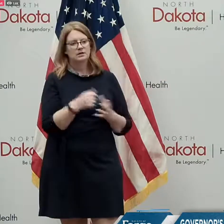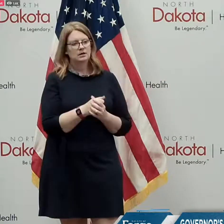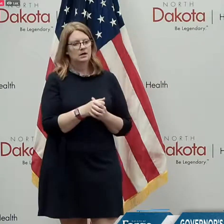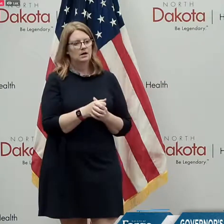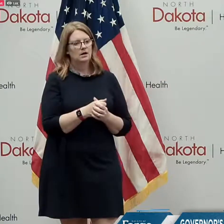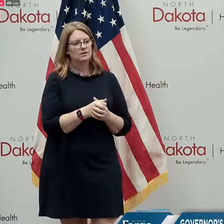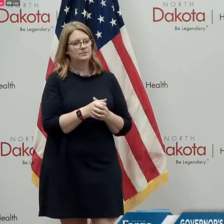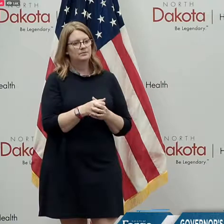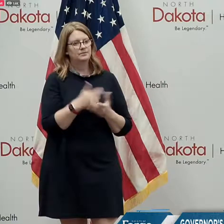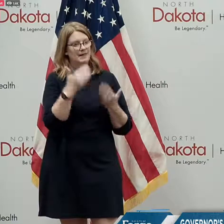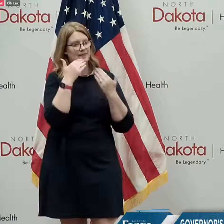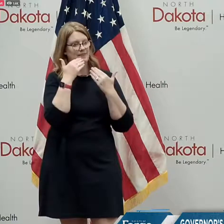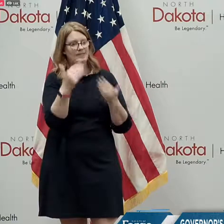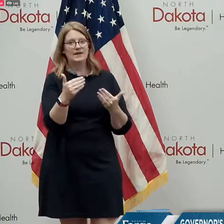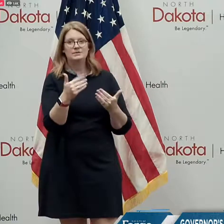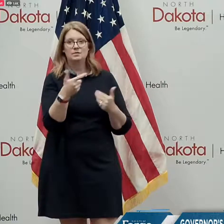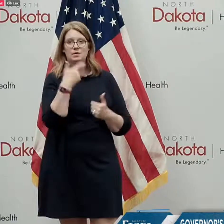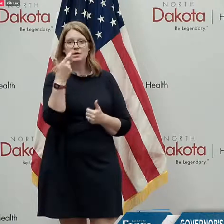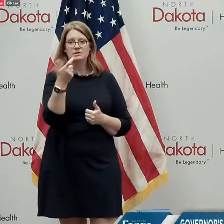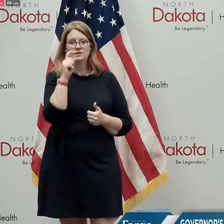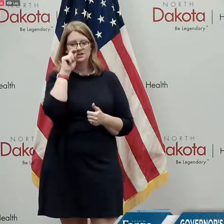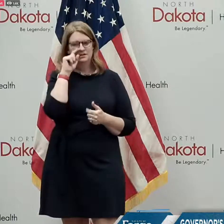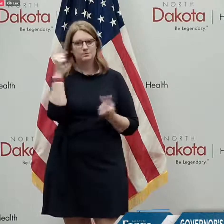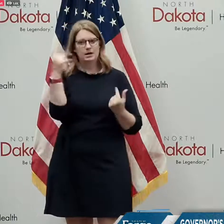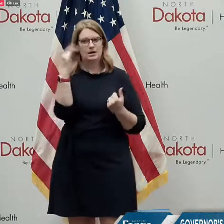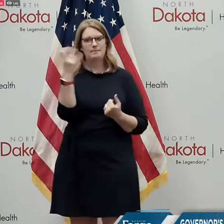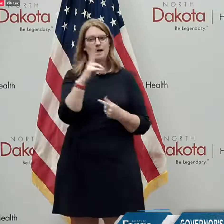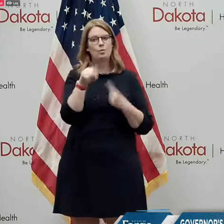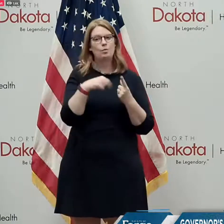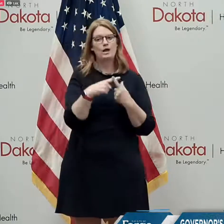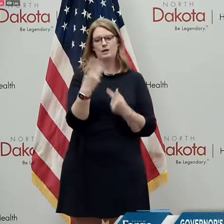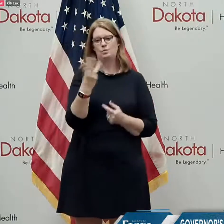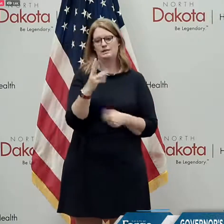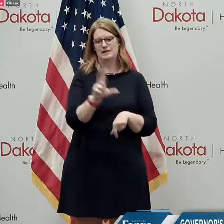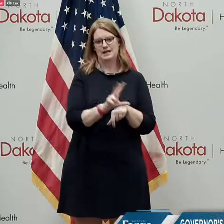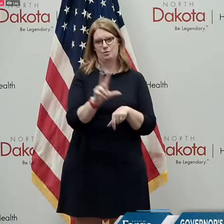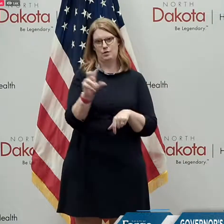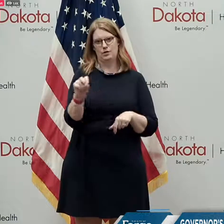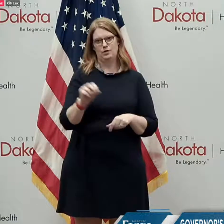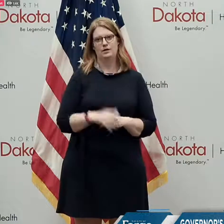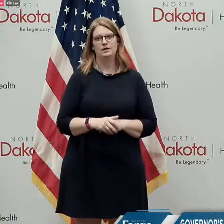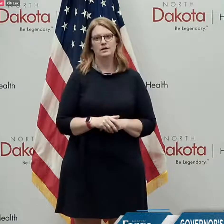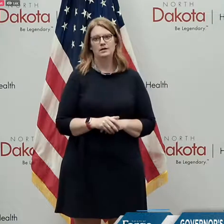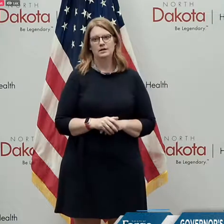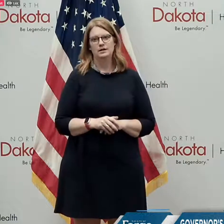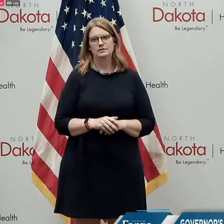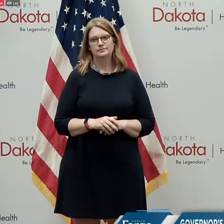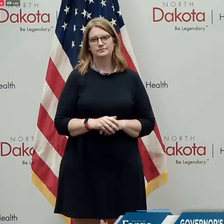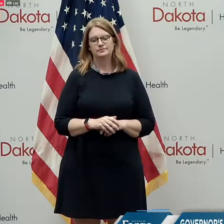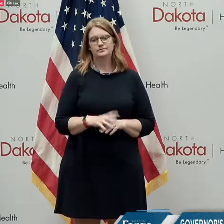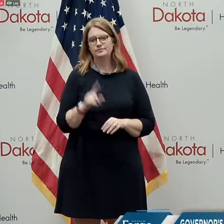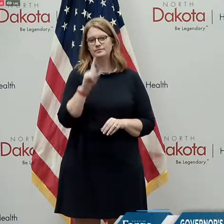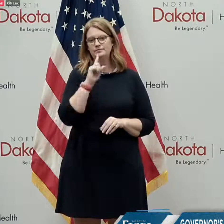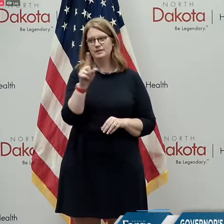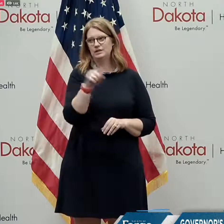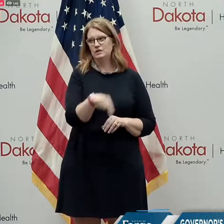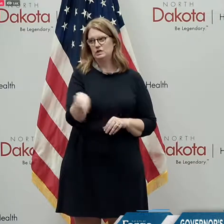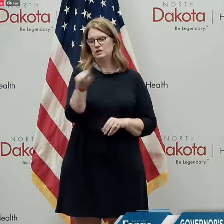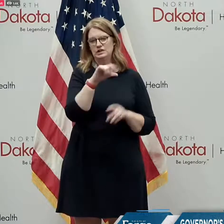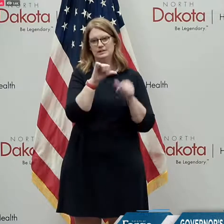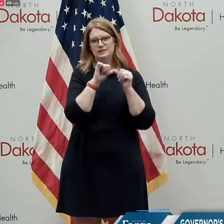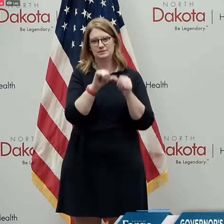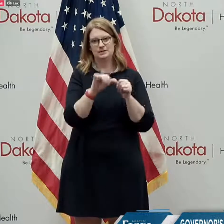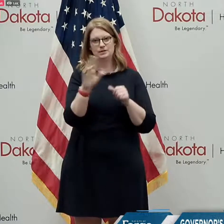again, thanks to all of you for tuning in. We'll be back here Wednesday at 3:30, and until then, make sure that you continue to